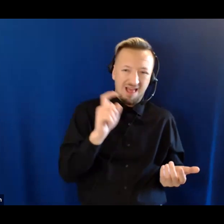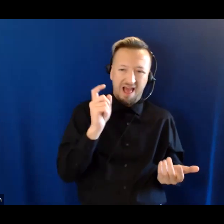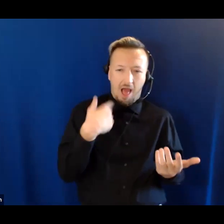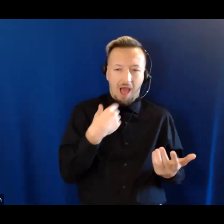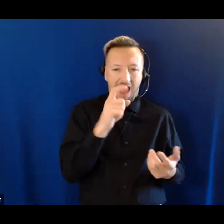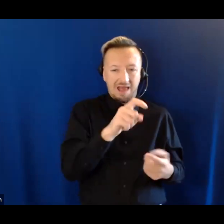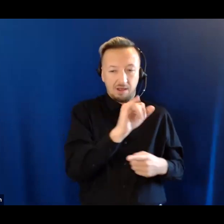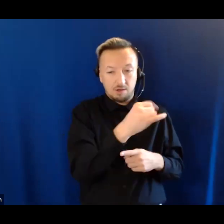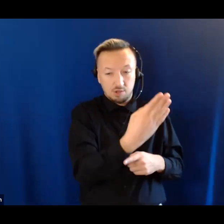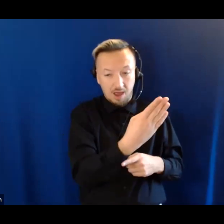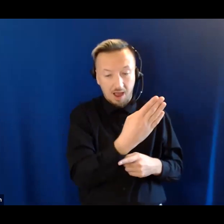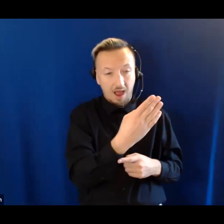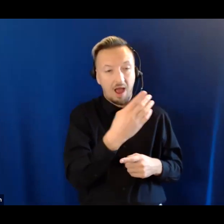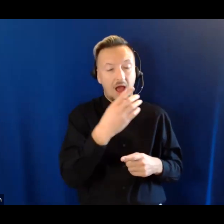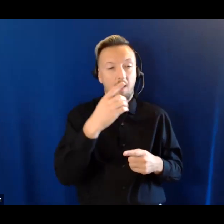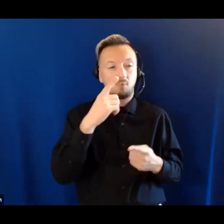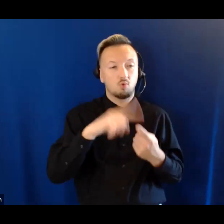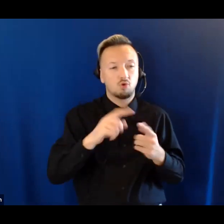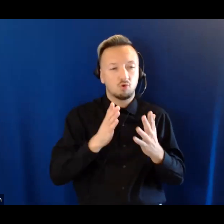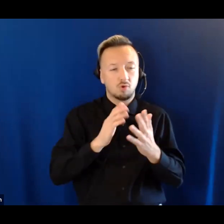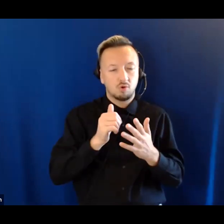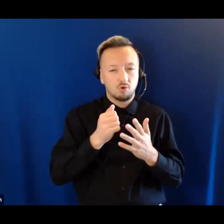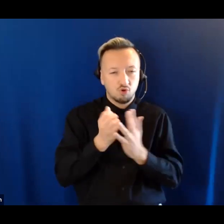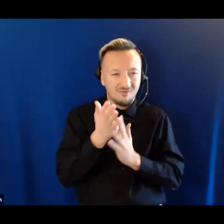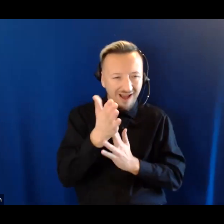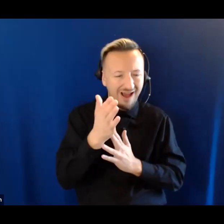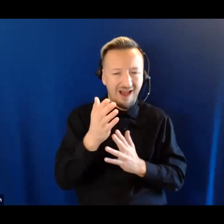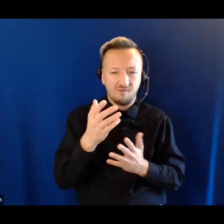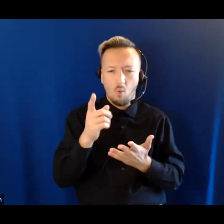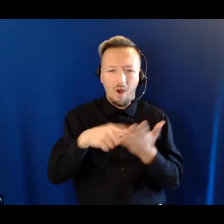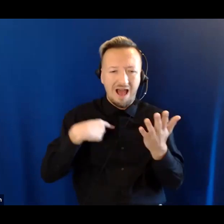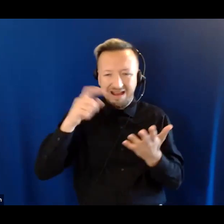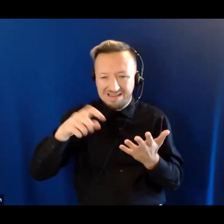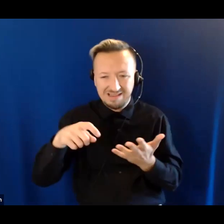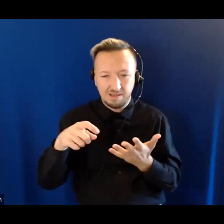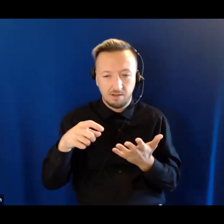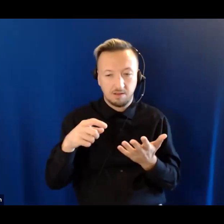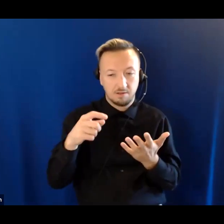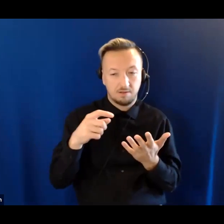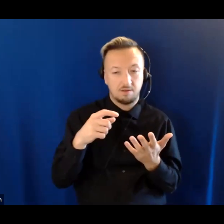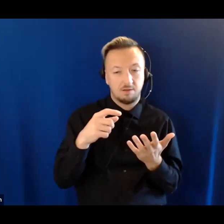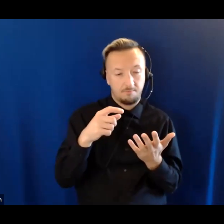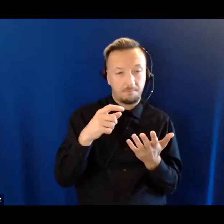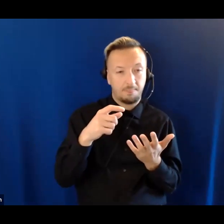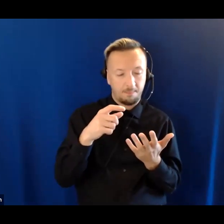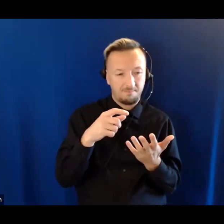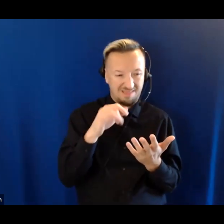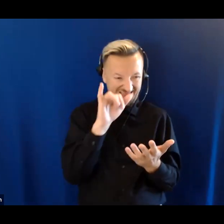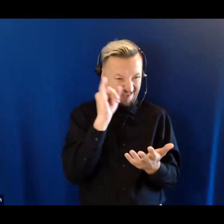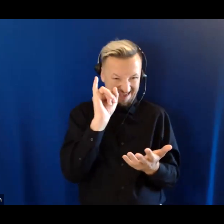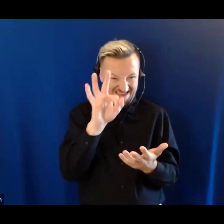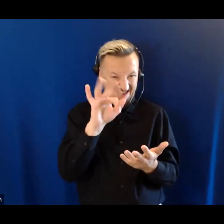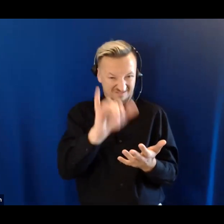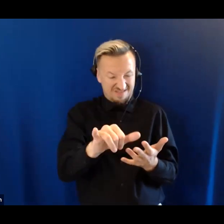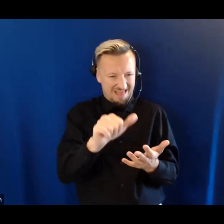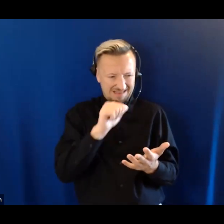have all of the things that they need. So if that's not working for the majority of us, and the majority of us are